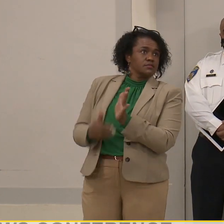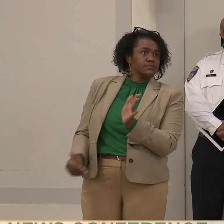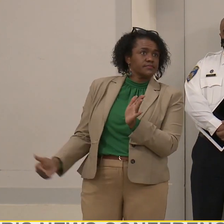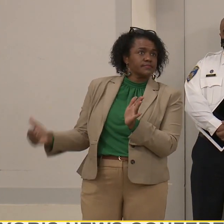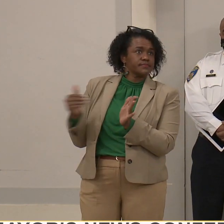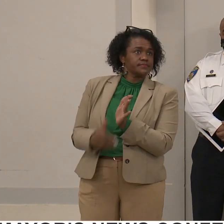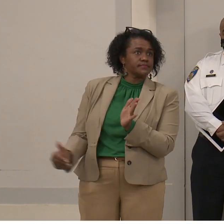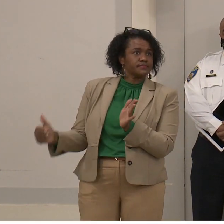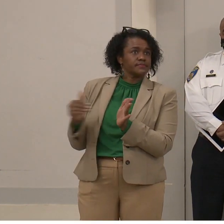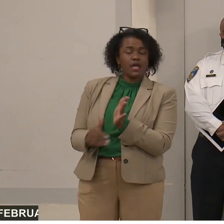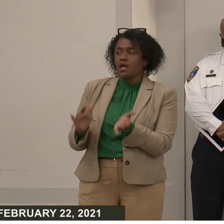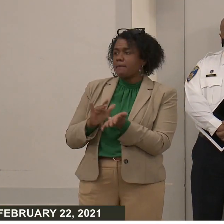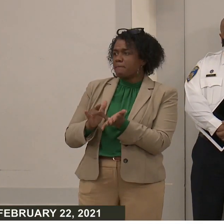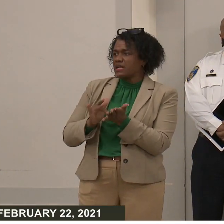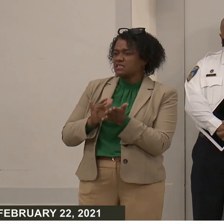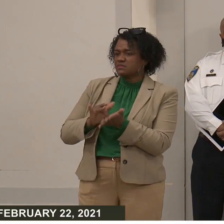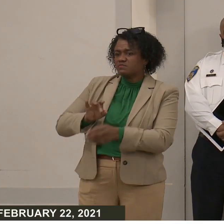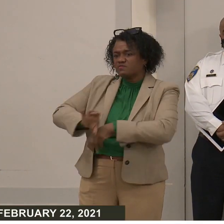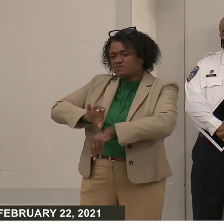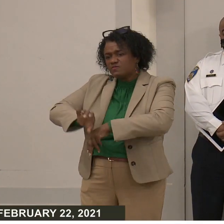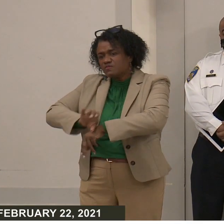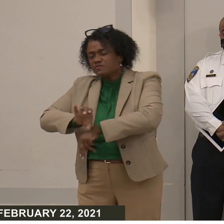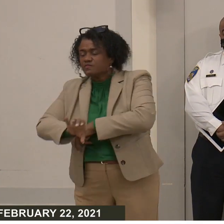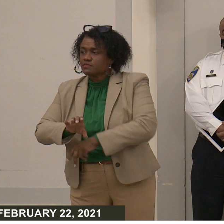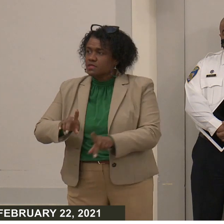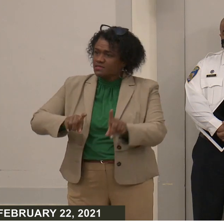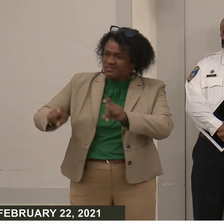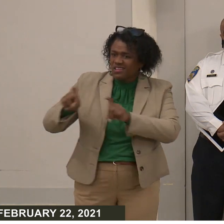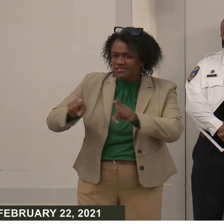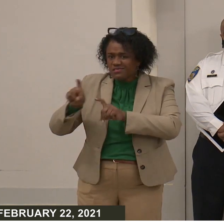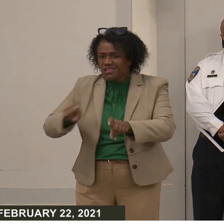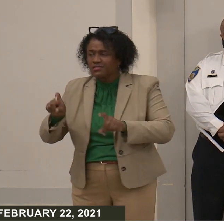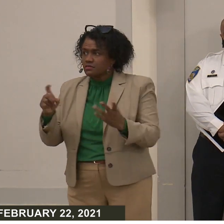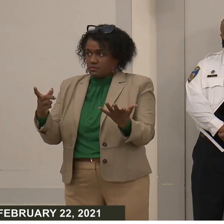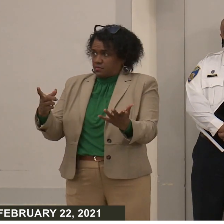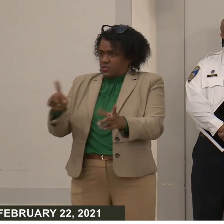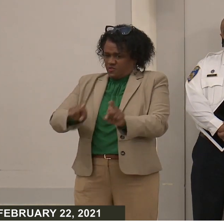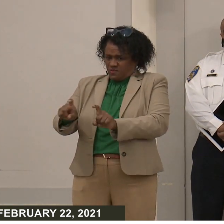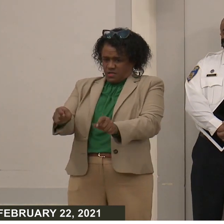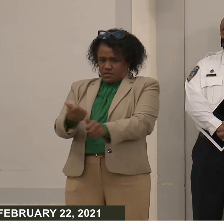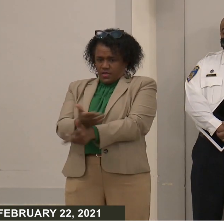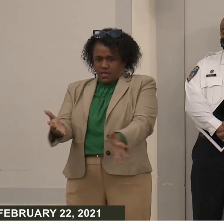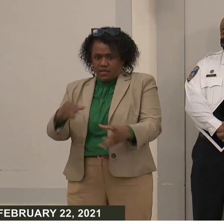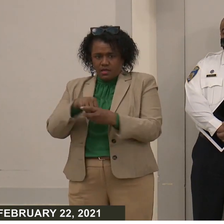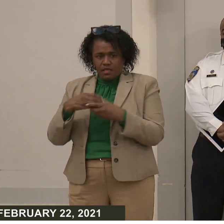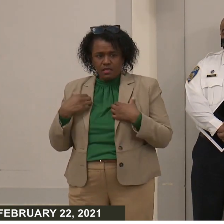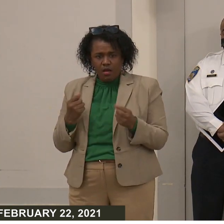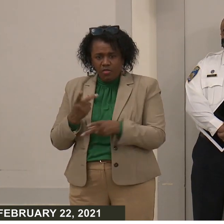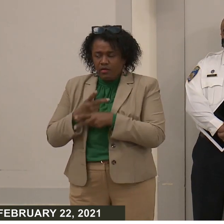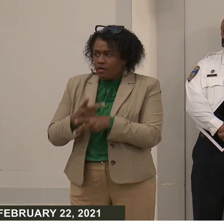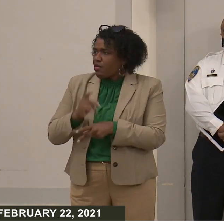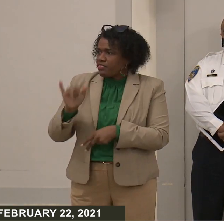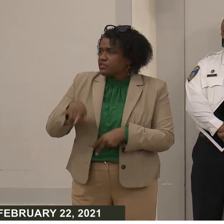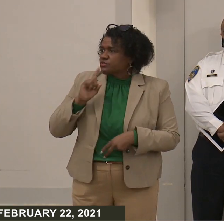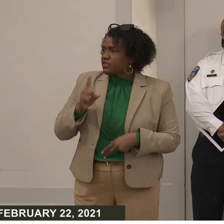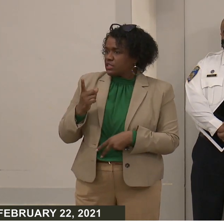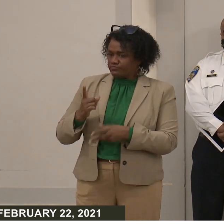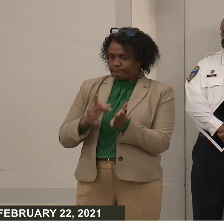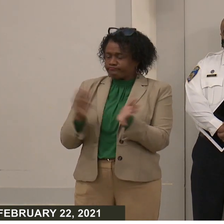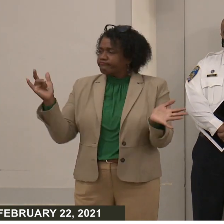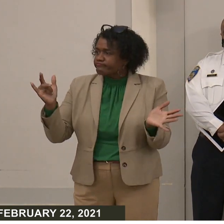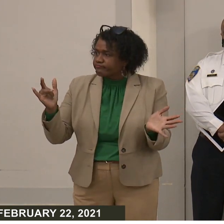again, medicine, right? Medicine, the testing of medicine, the testing of anything in the health field has been basically